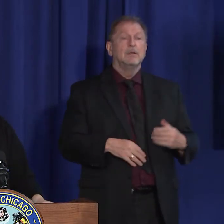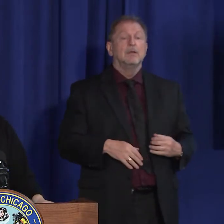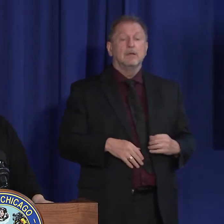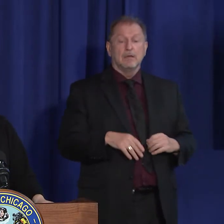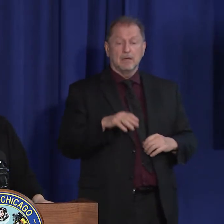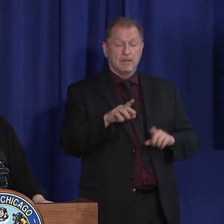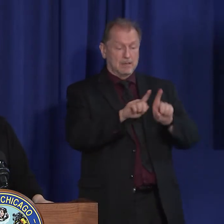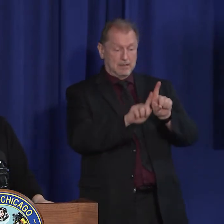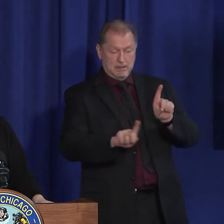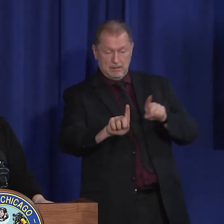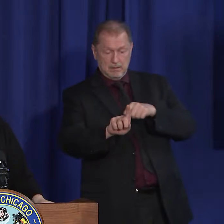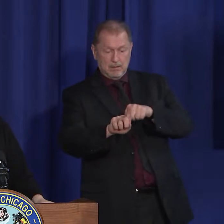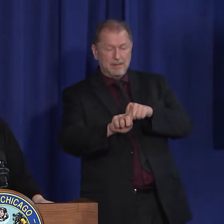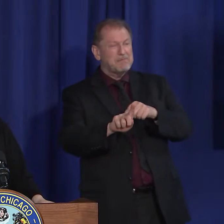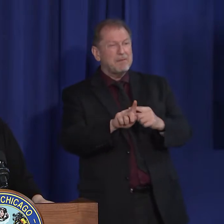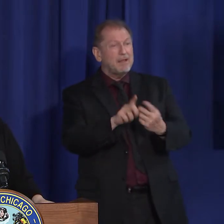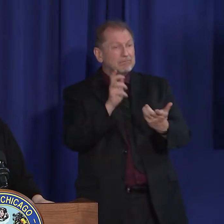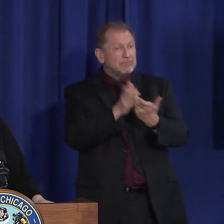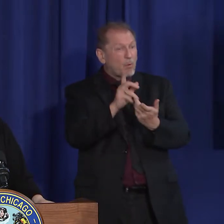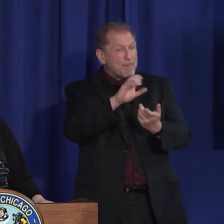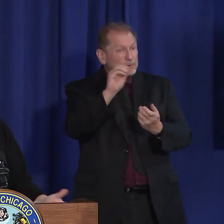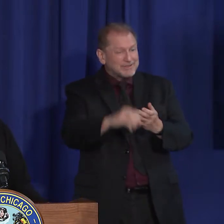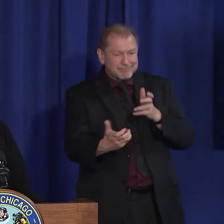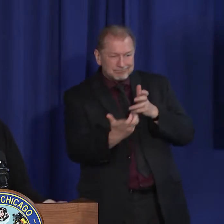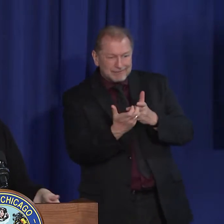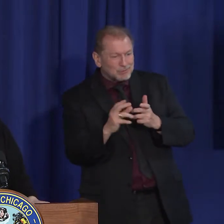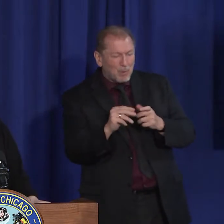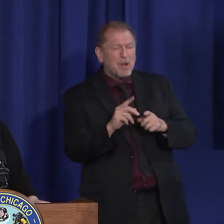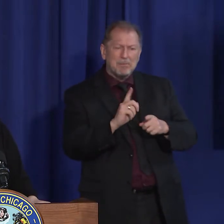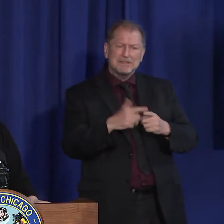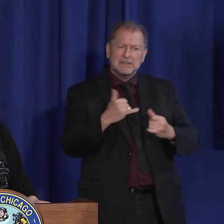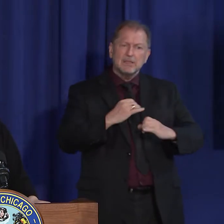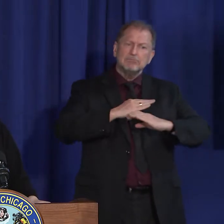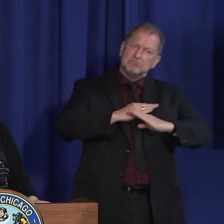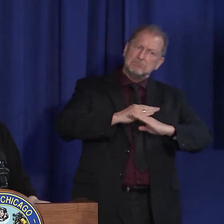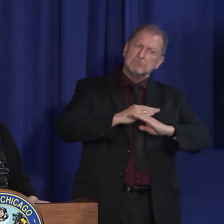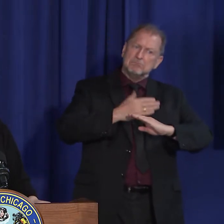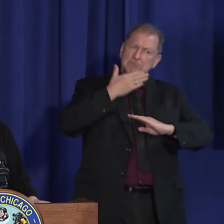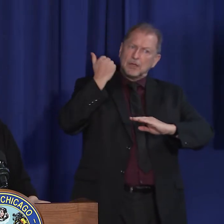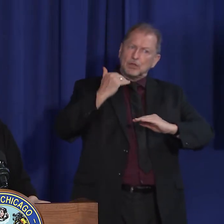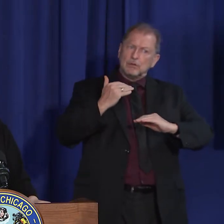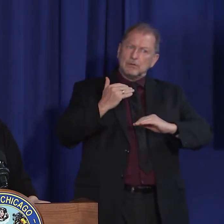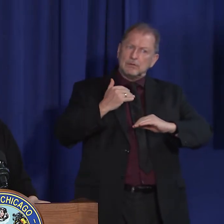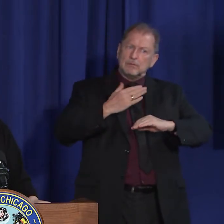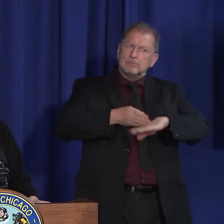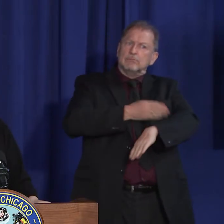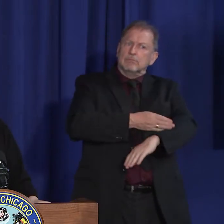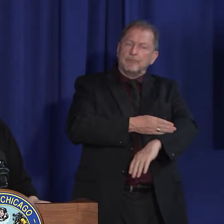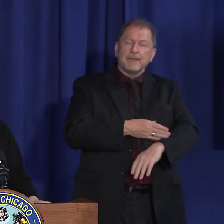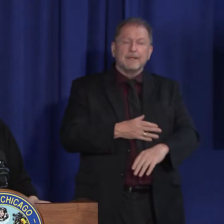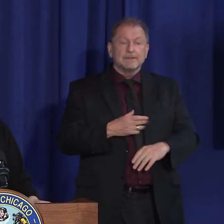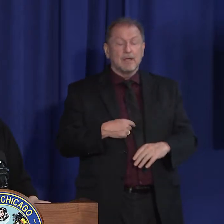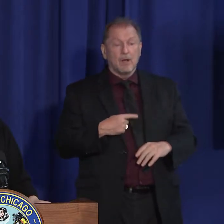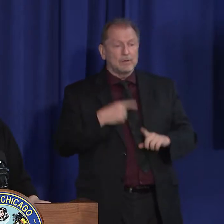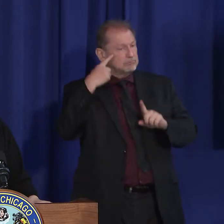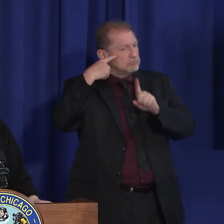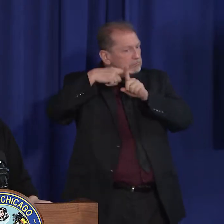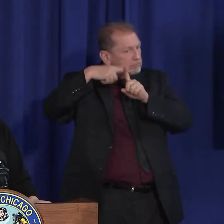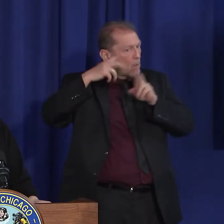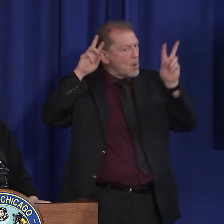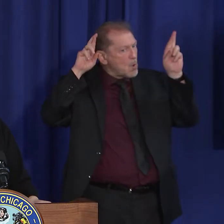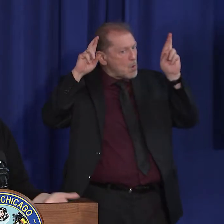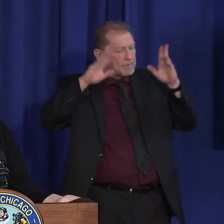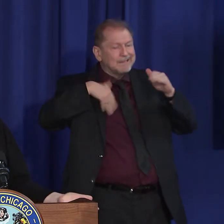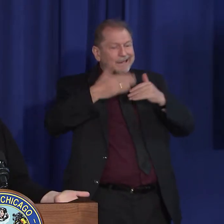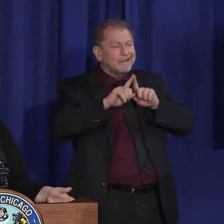to protect against future variants. But I can't fully predict the future, but I can say we're in a good place. We'll continue to make decisions based